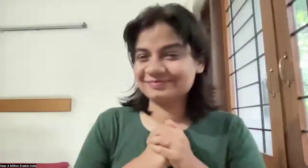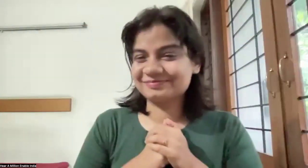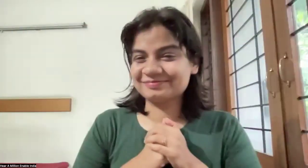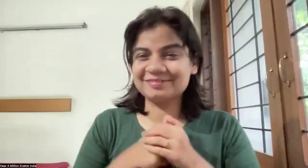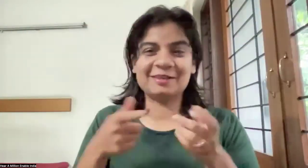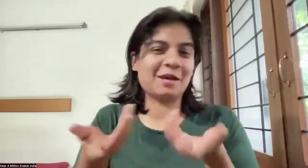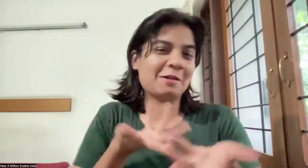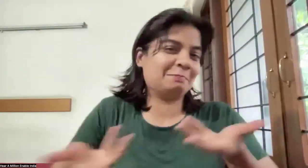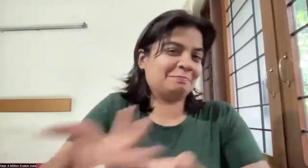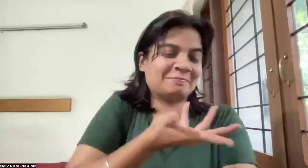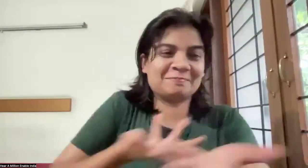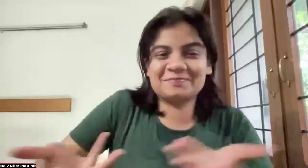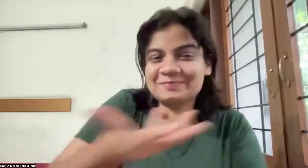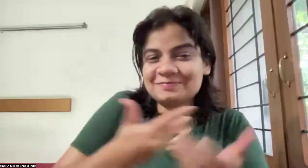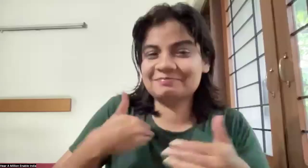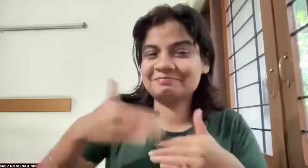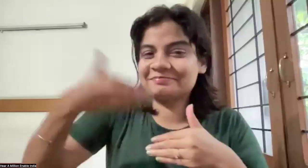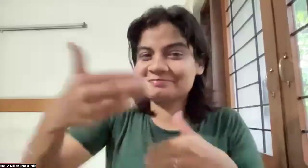decriminalized